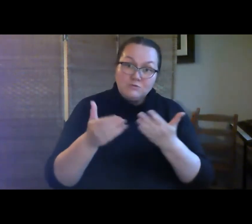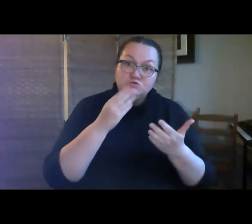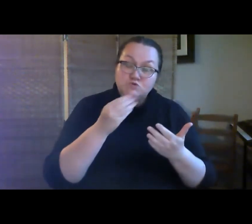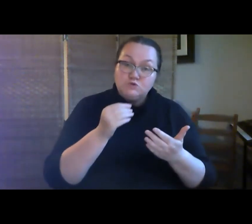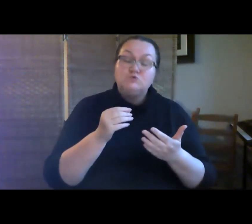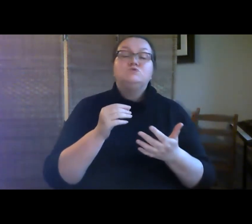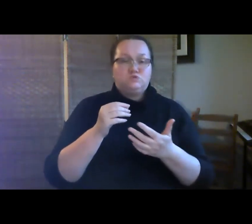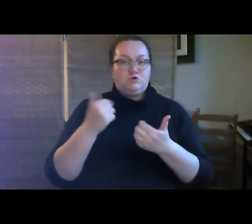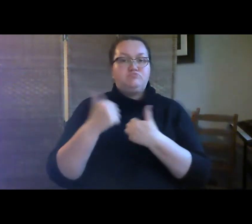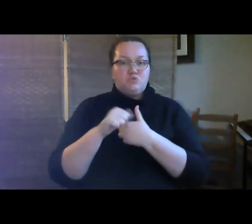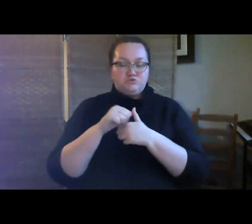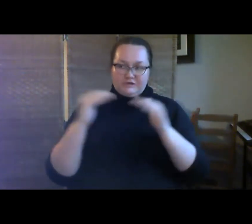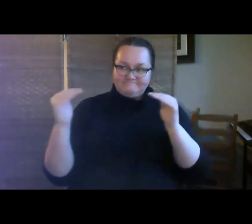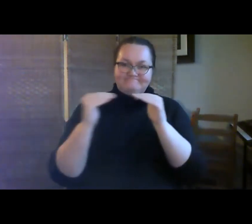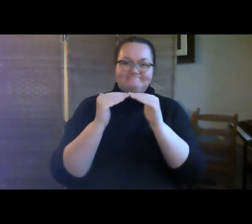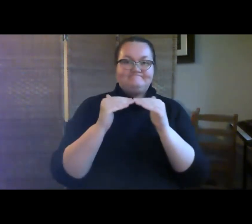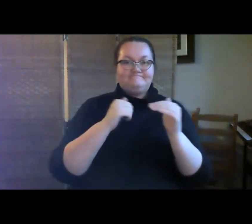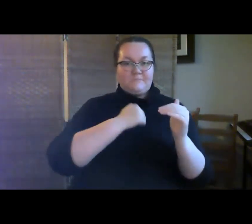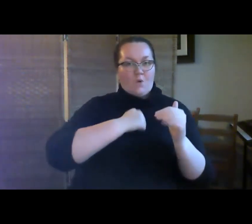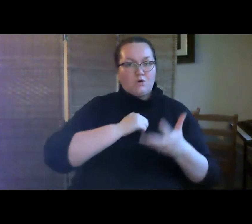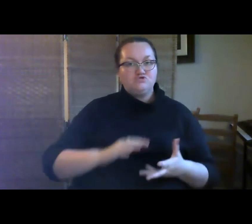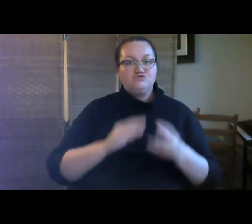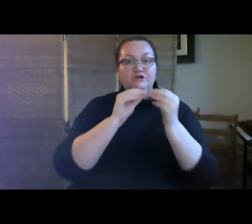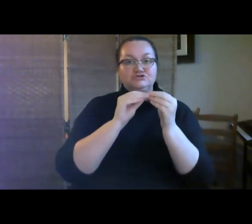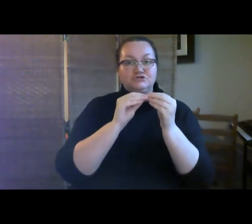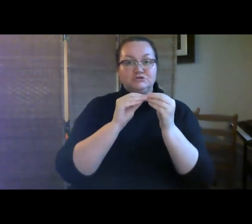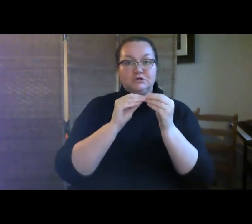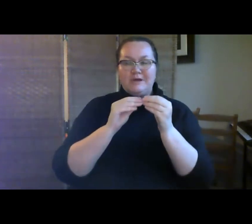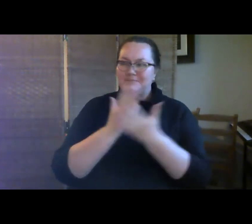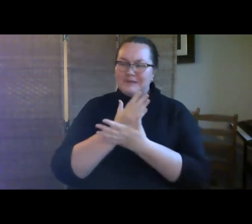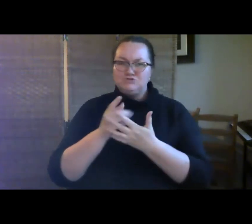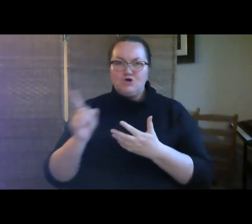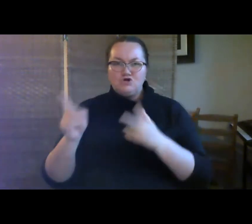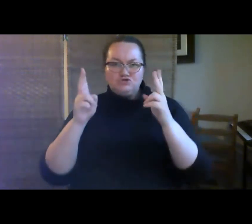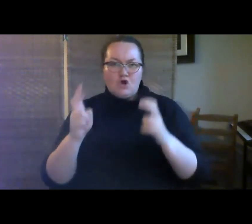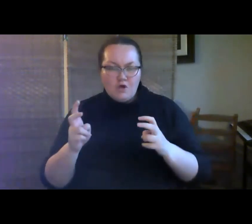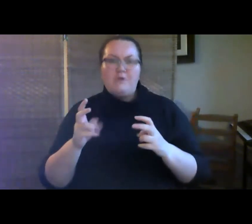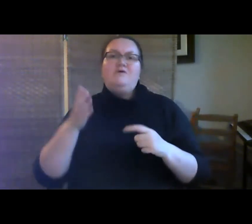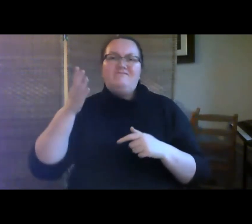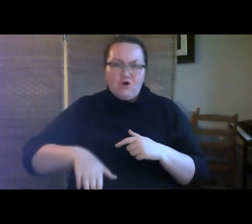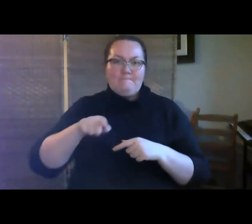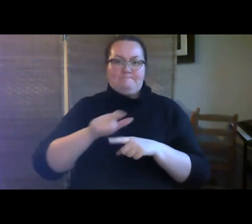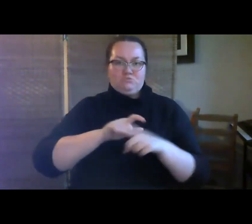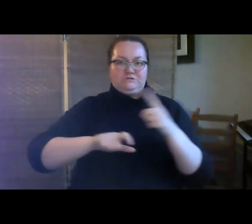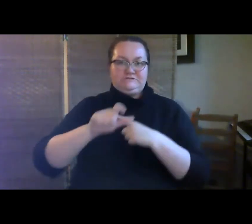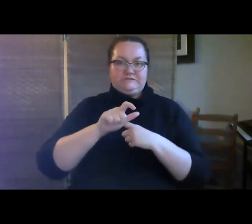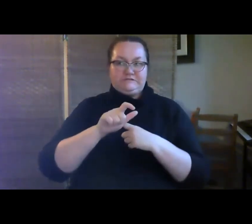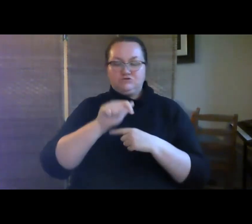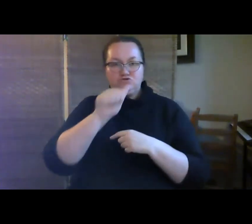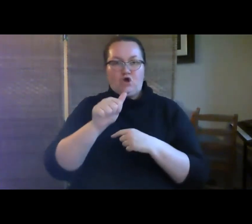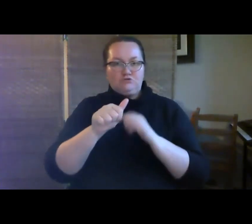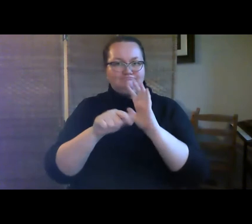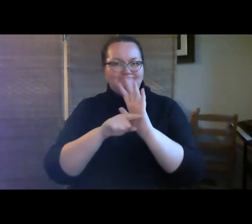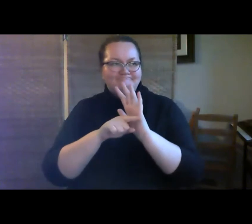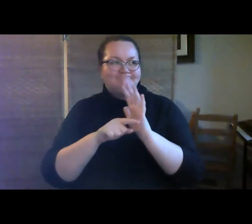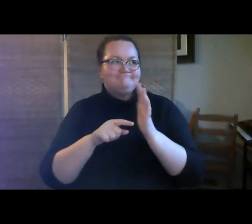and ideally from those communities themselves and not derogatory terms from the outside. This is also really relevant